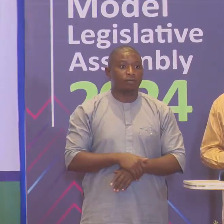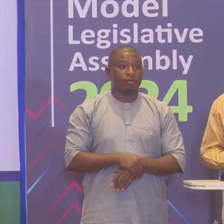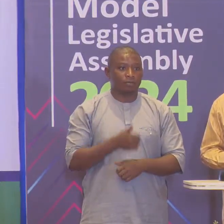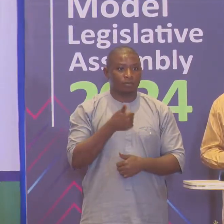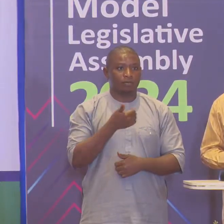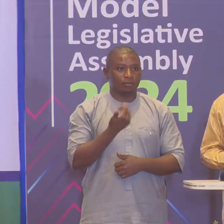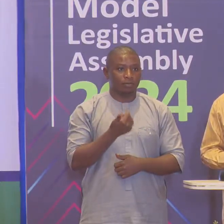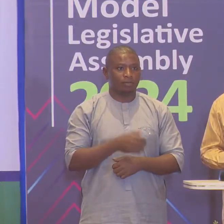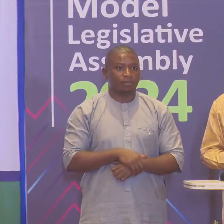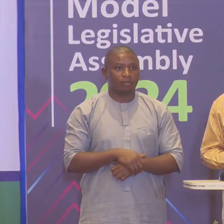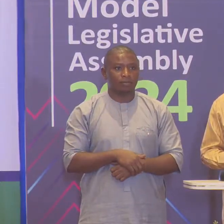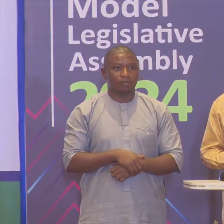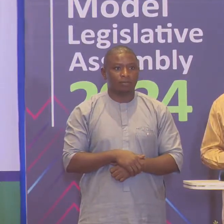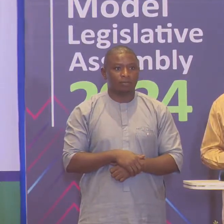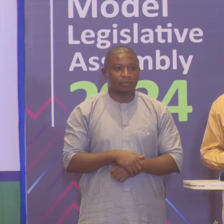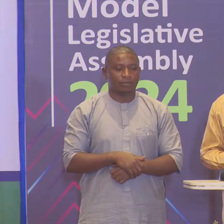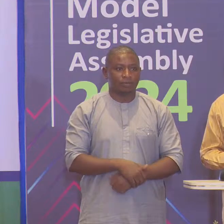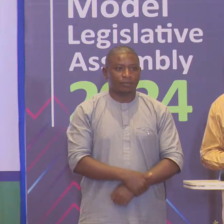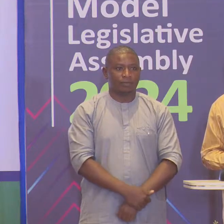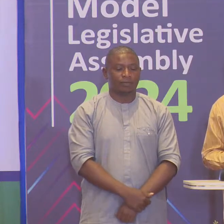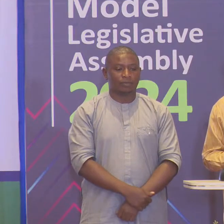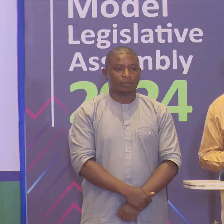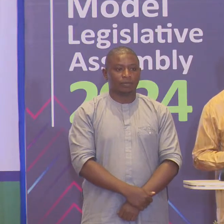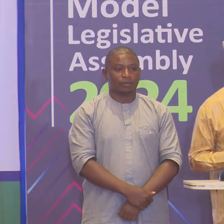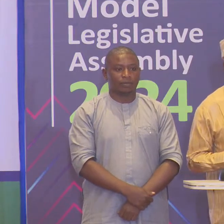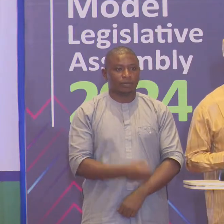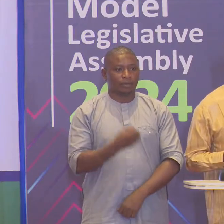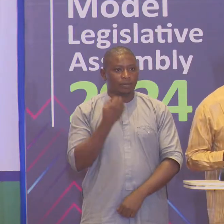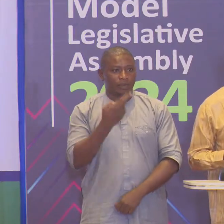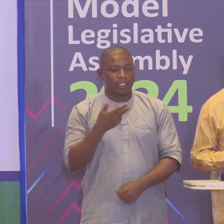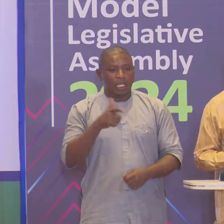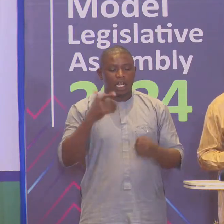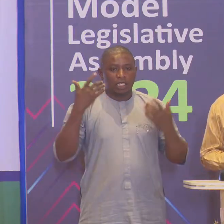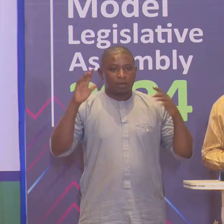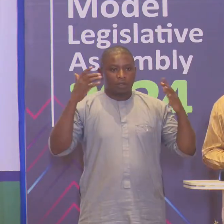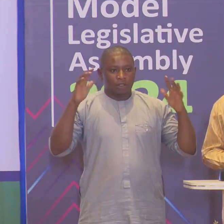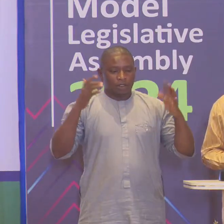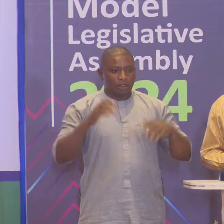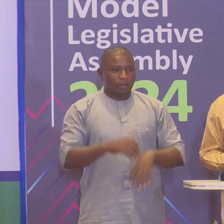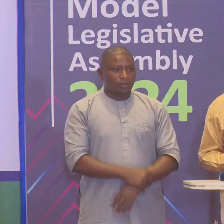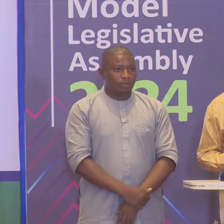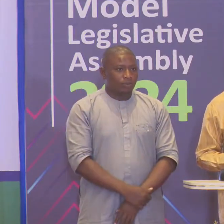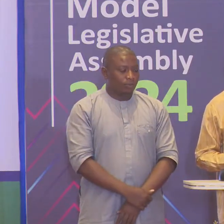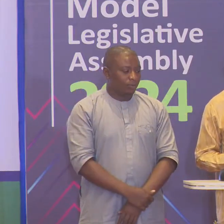Interparliamentary Relations and Protocol. Sir, let's appreciate Mr. Godwin, please.